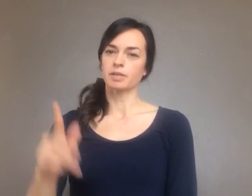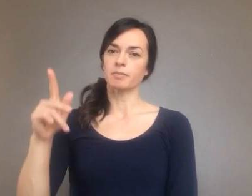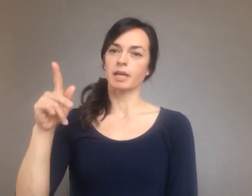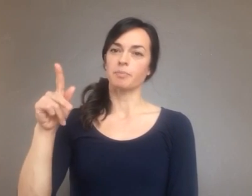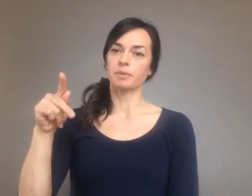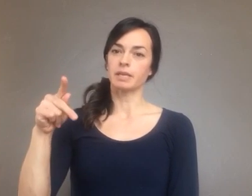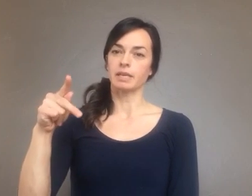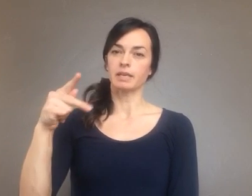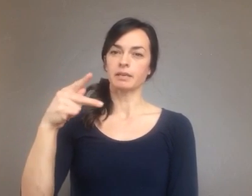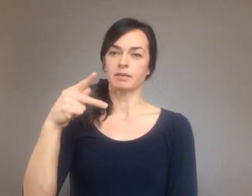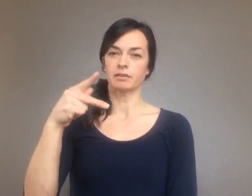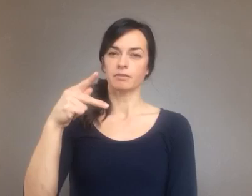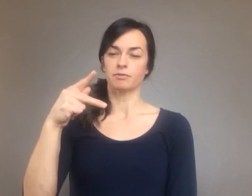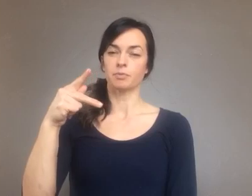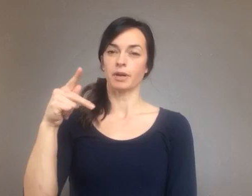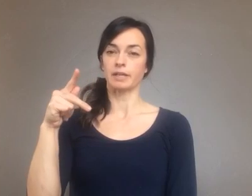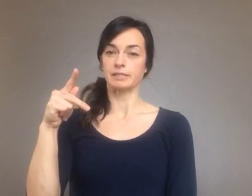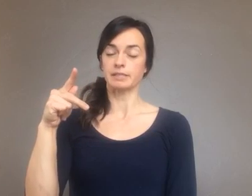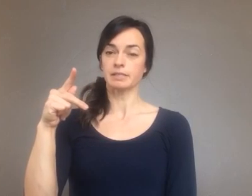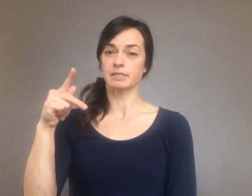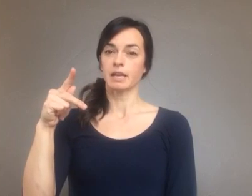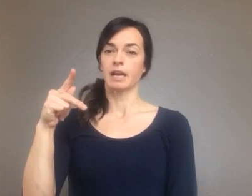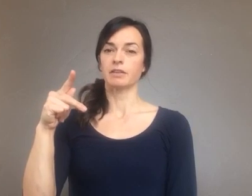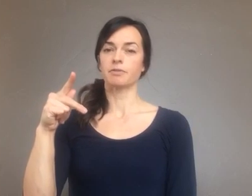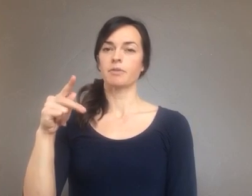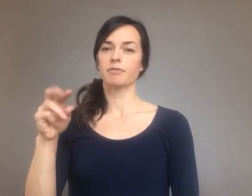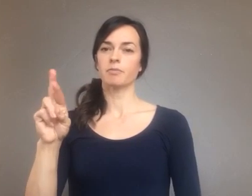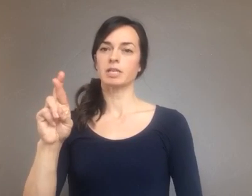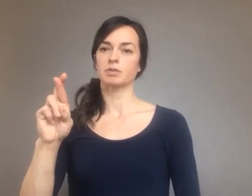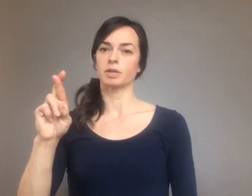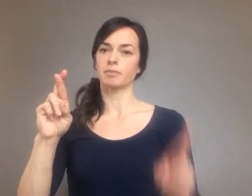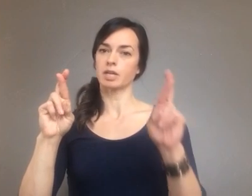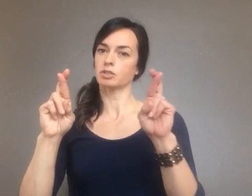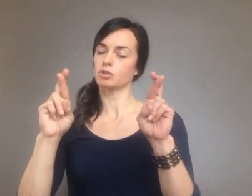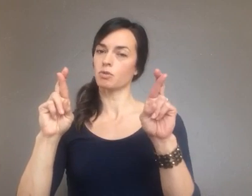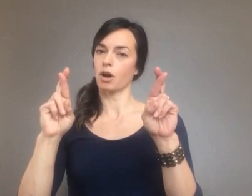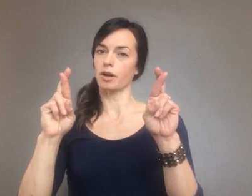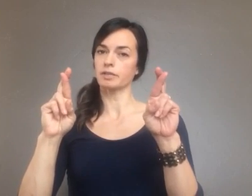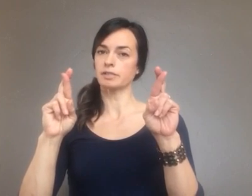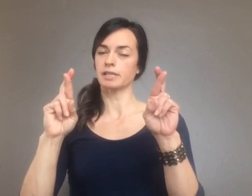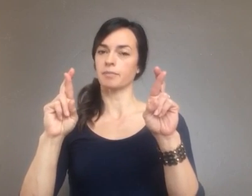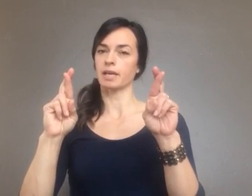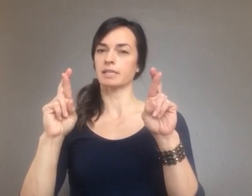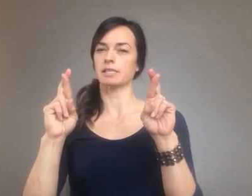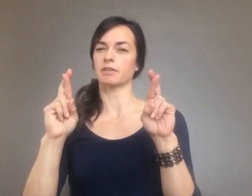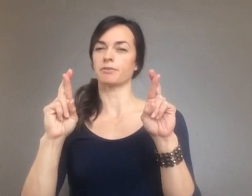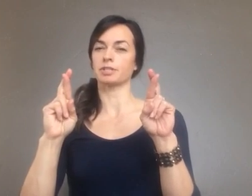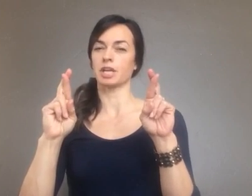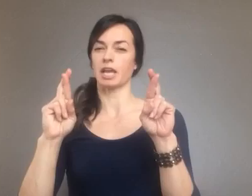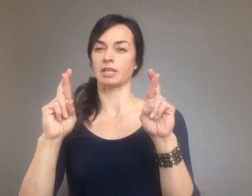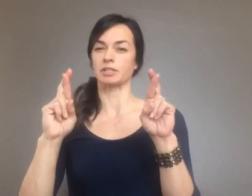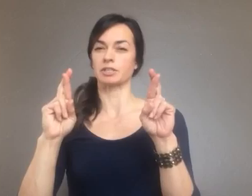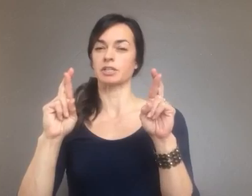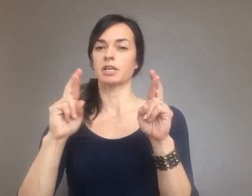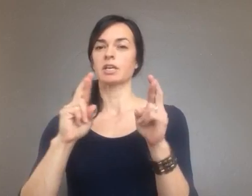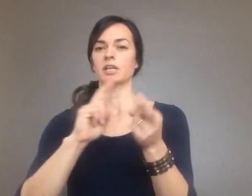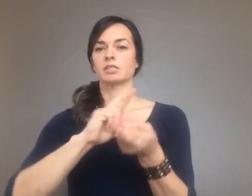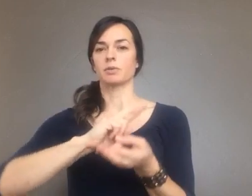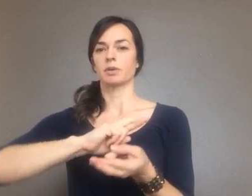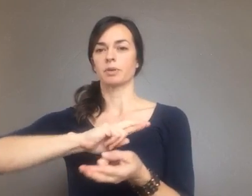going to make a P for Protestant. And then for Reformation, we're going to make 2 R's and make the sign for change. So we're going to put